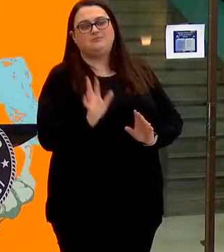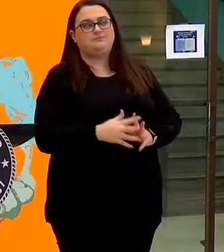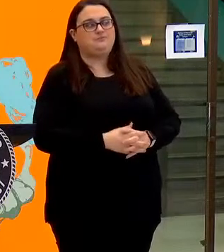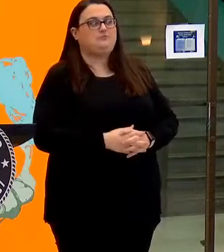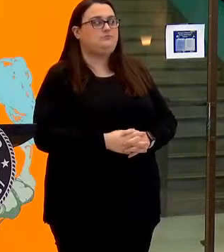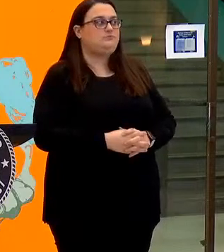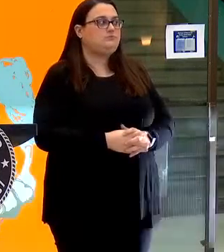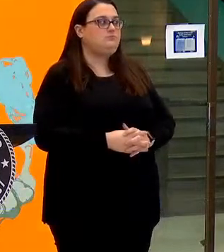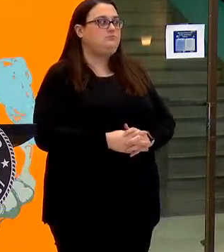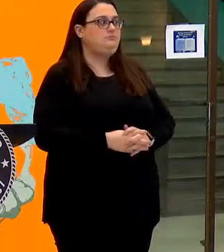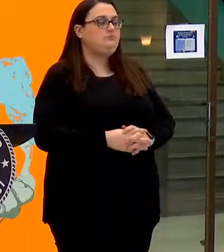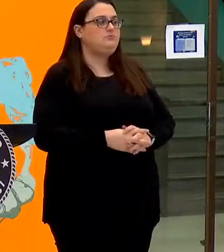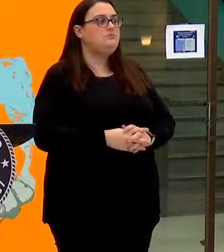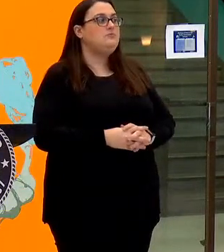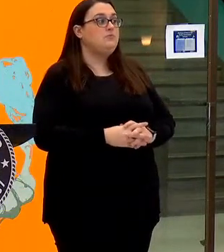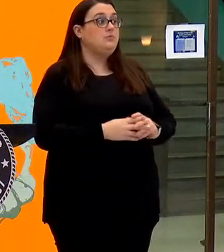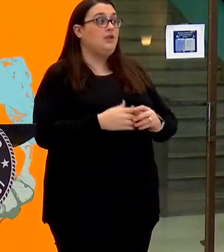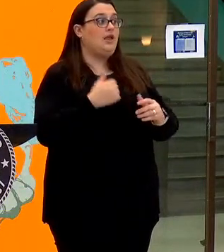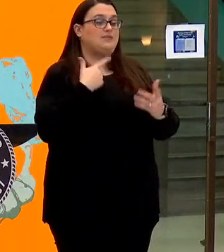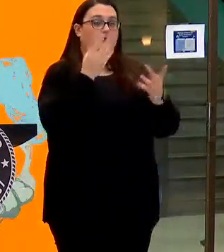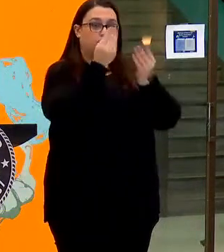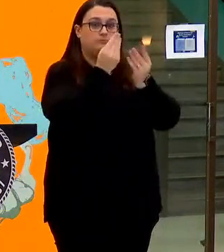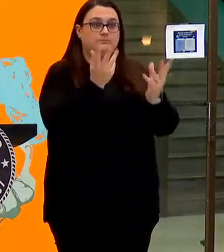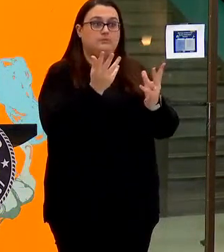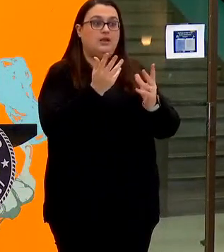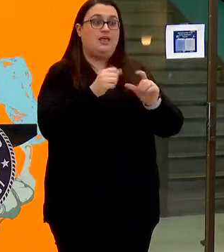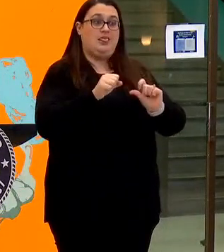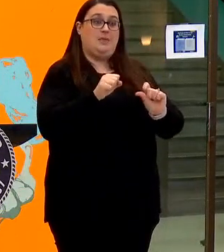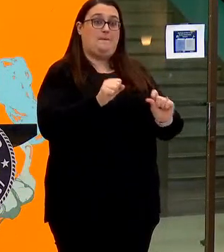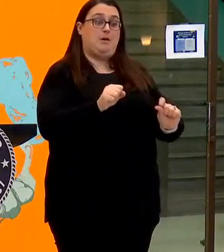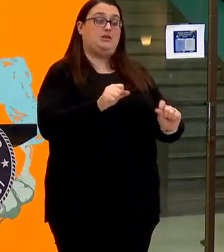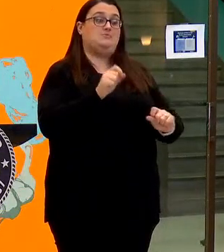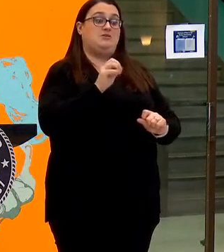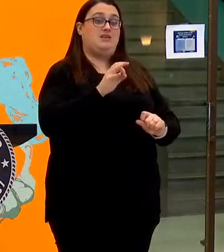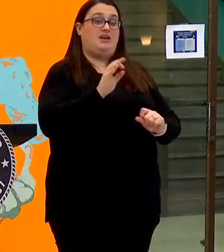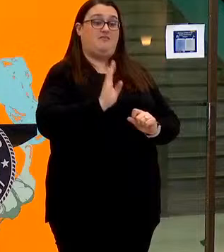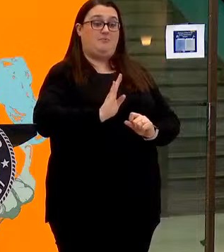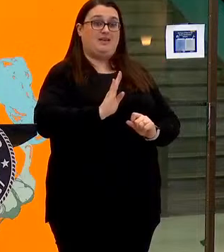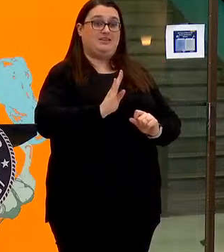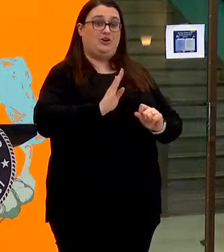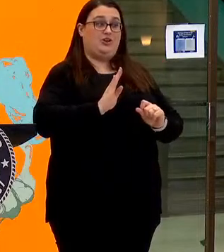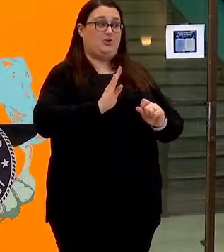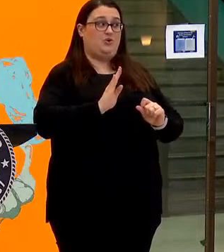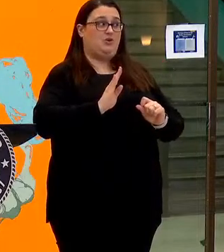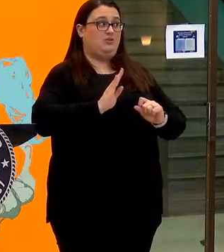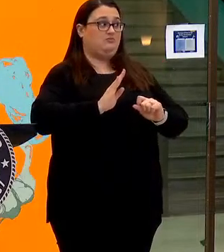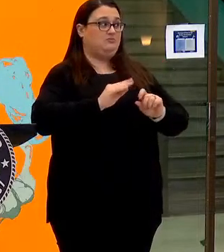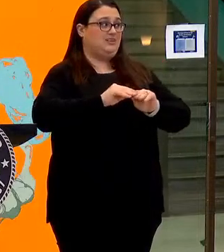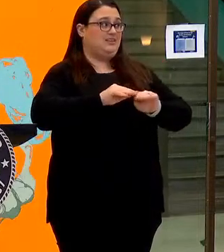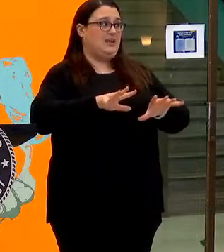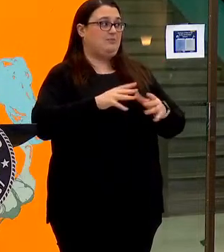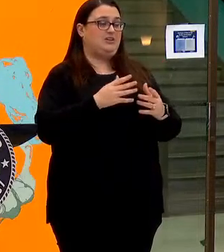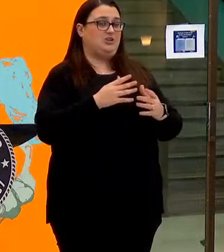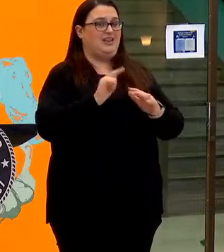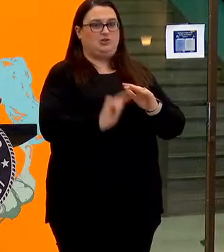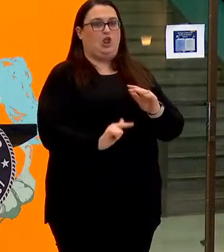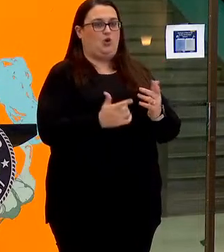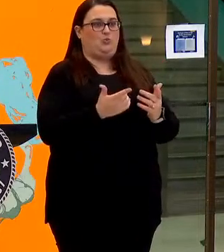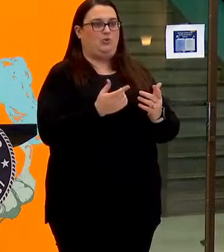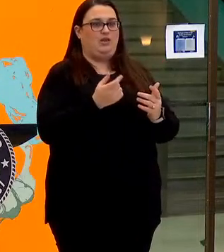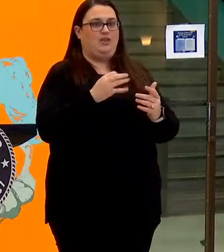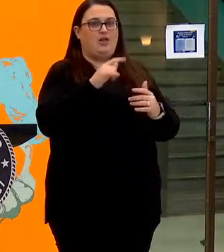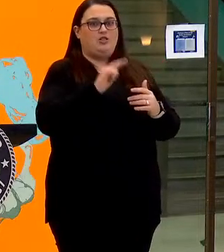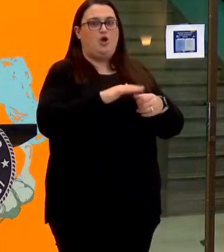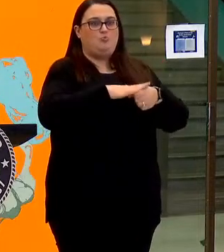that, as I've shared along the way, the possibility of bacterial contamination is low to begin with, even in a low